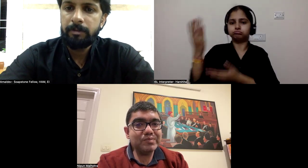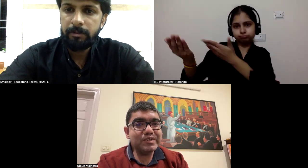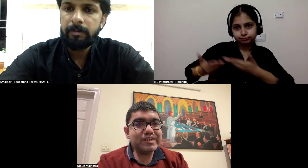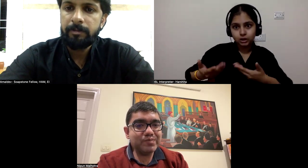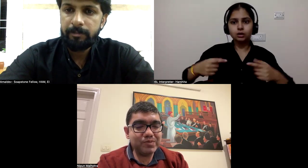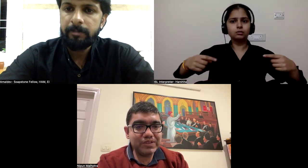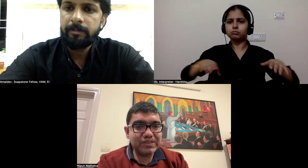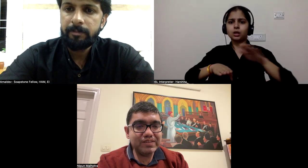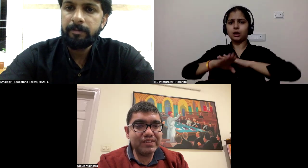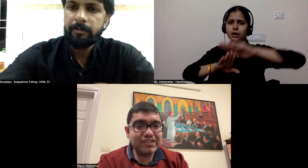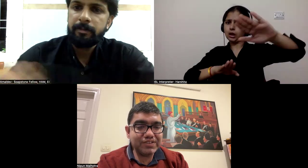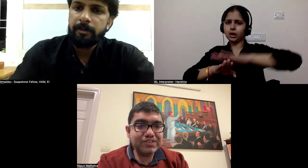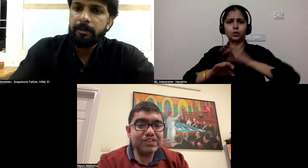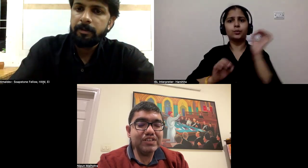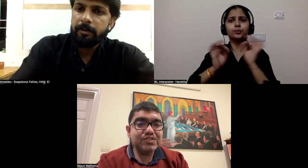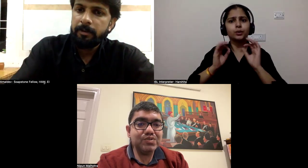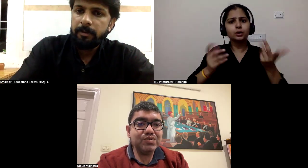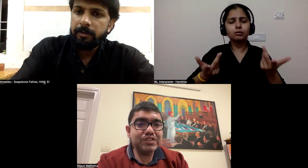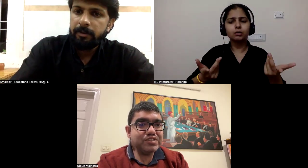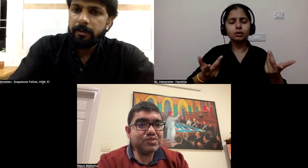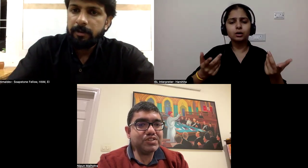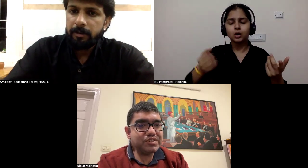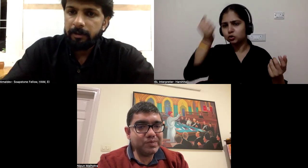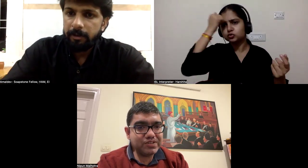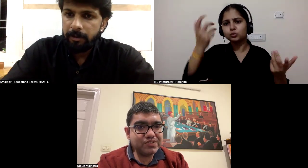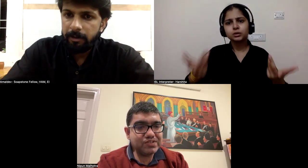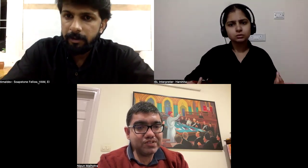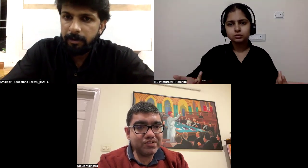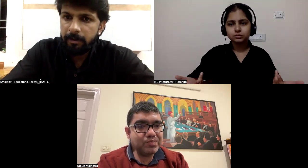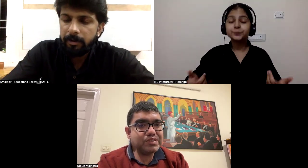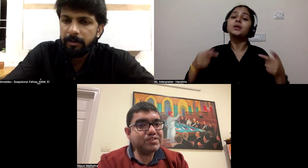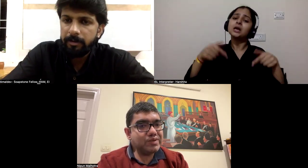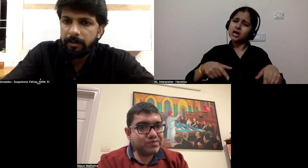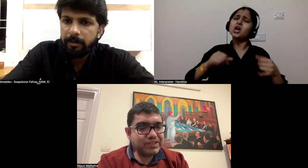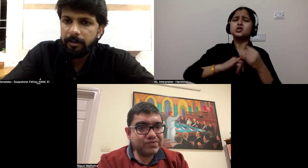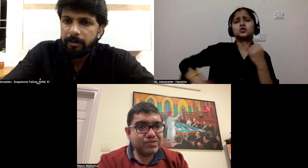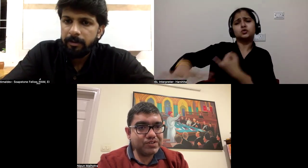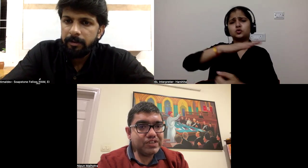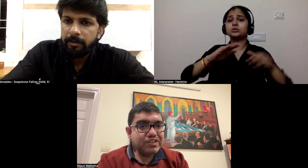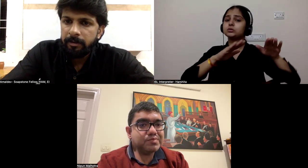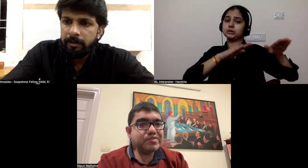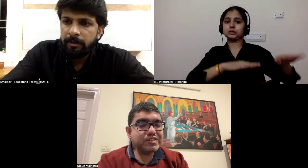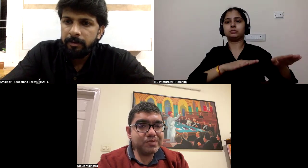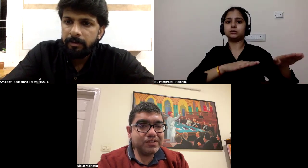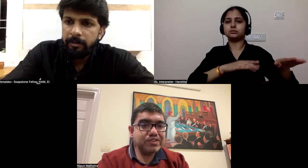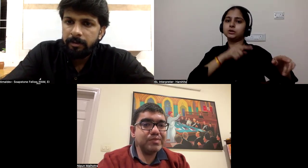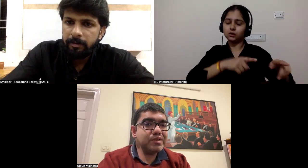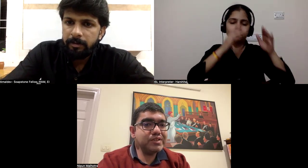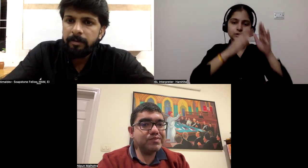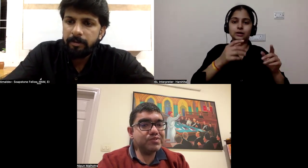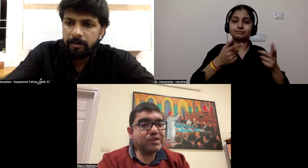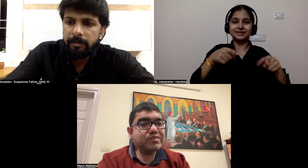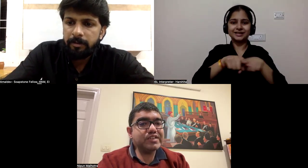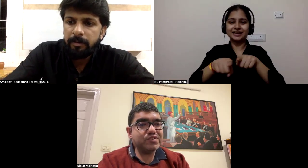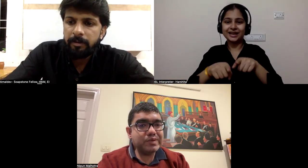you've not even built a ramp for me that way. So, in a situational basis, obviously, you have to fight for a specific disability. For example,